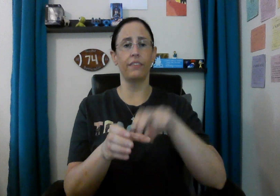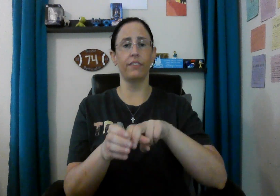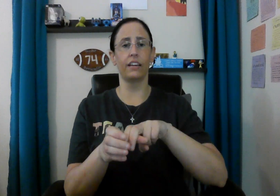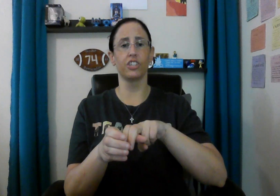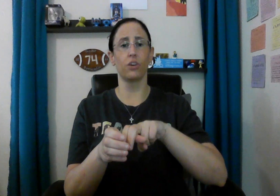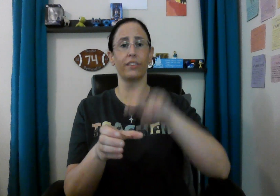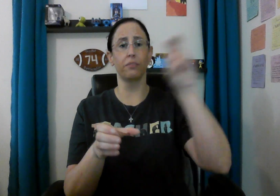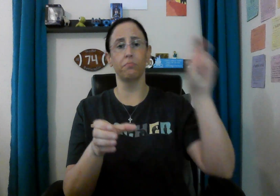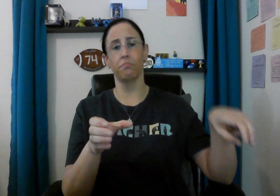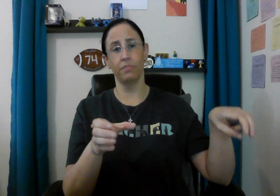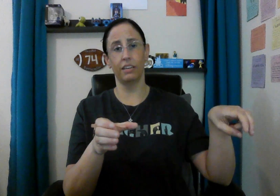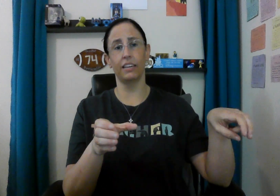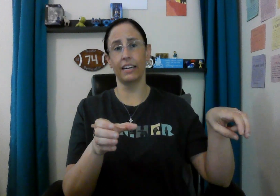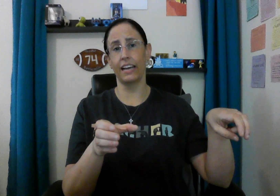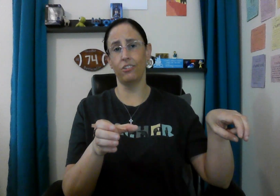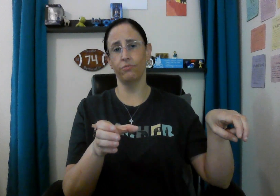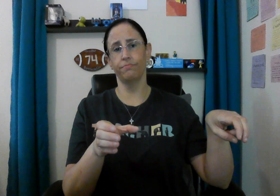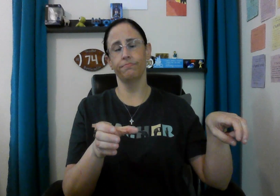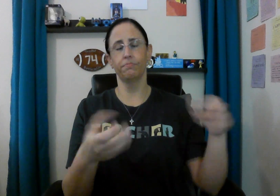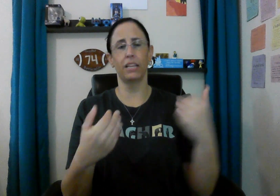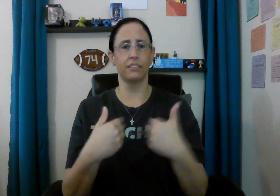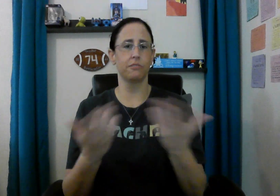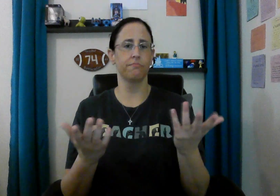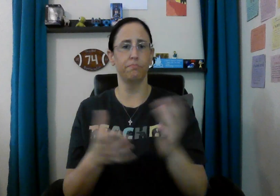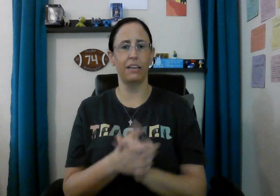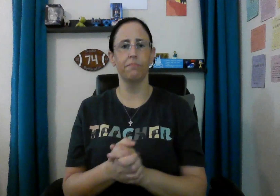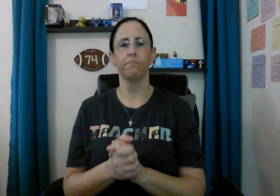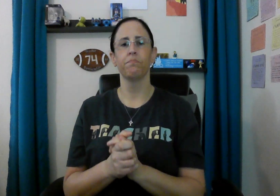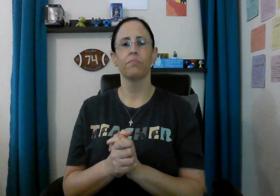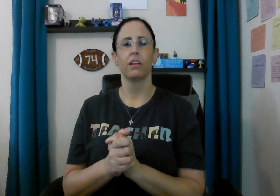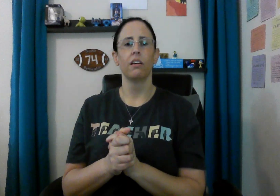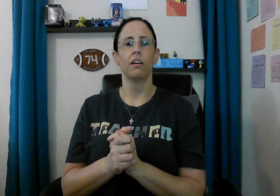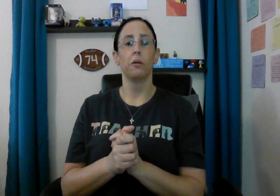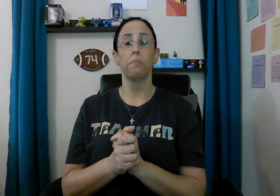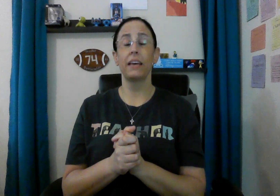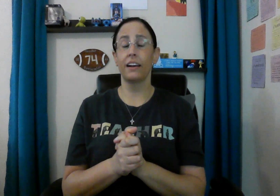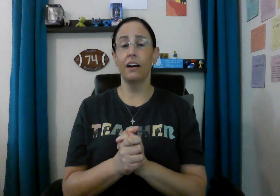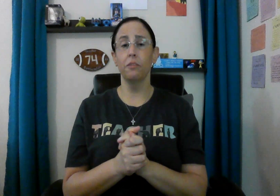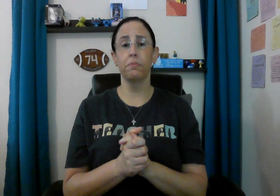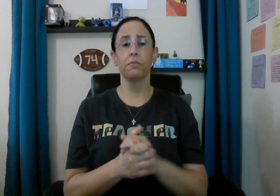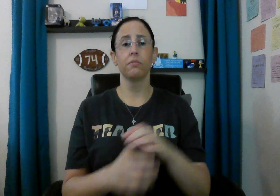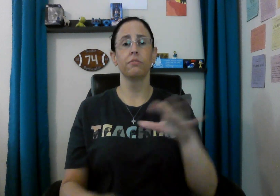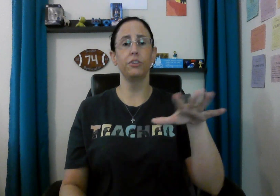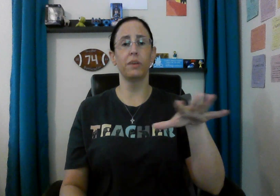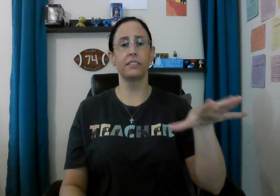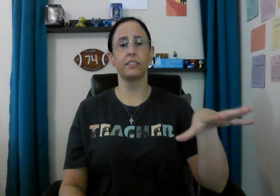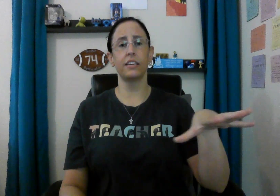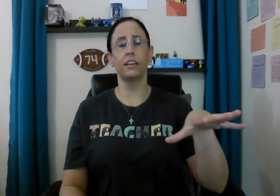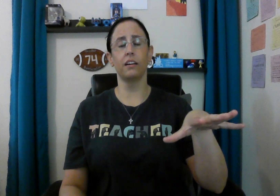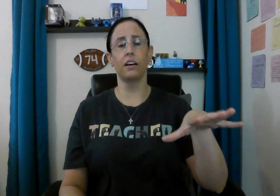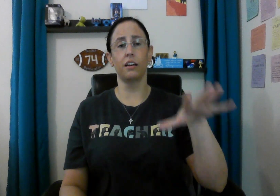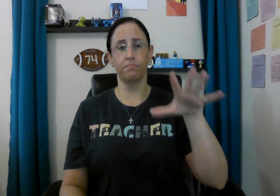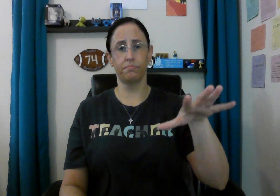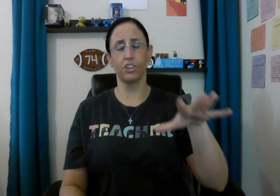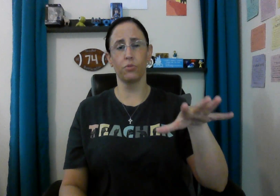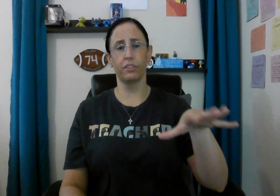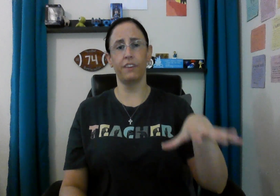then showing them getting out. But that's me. Pick up, you might see start with the